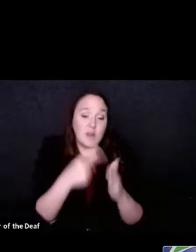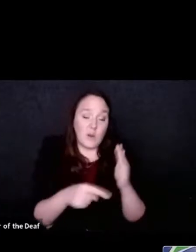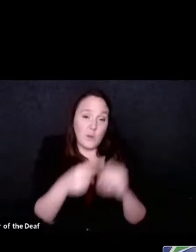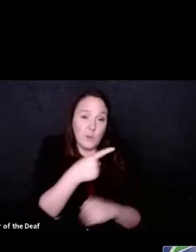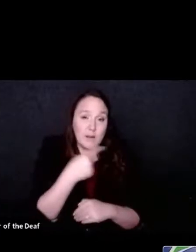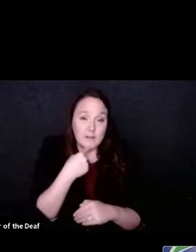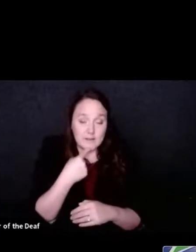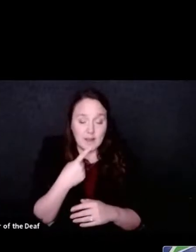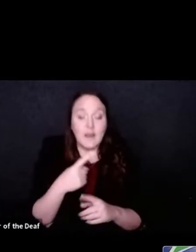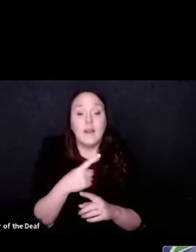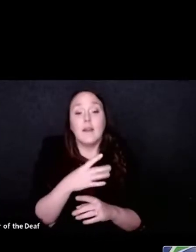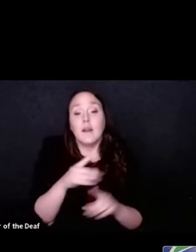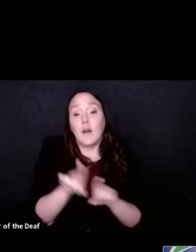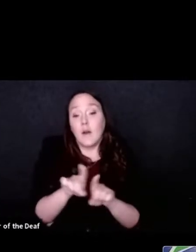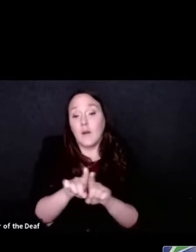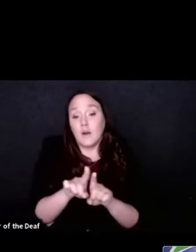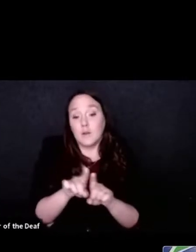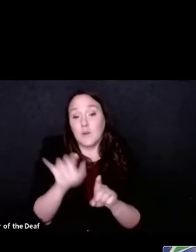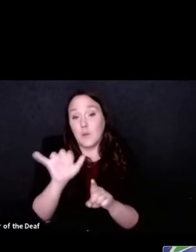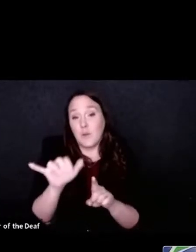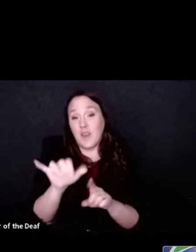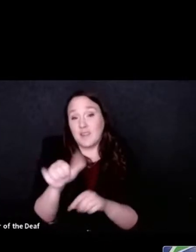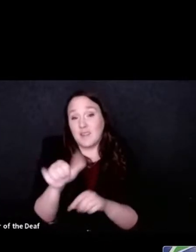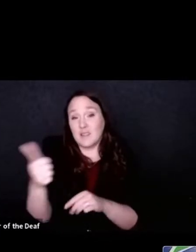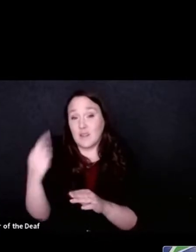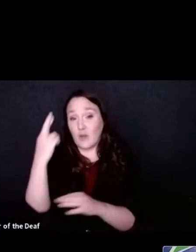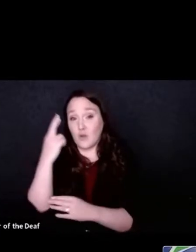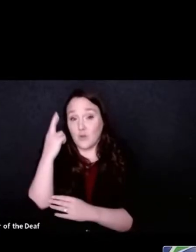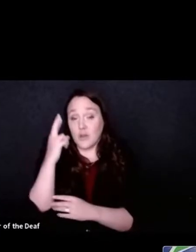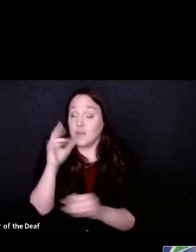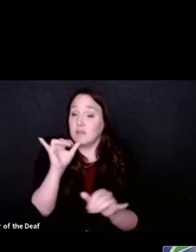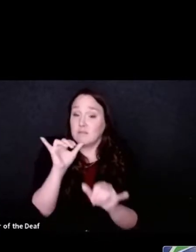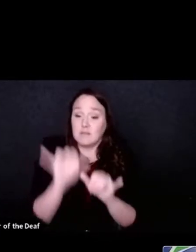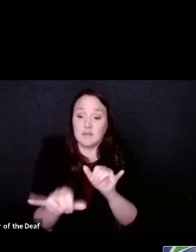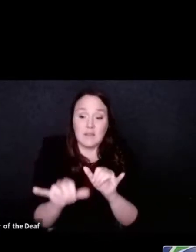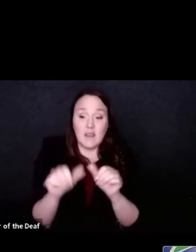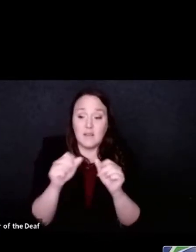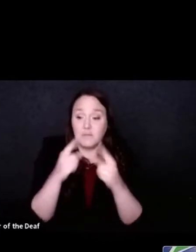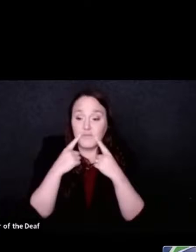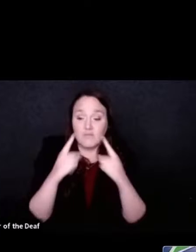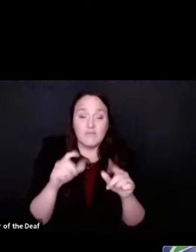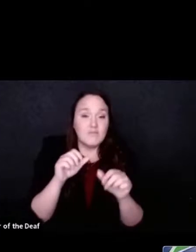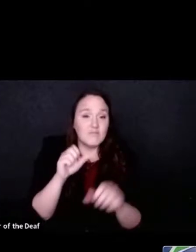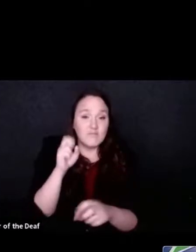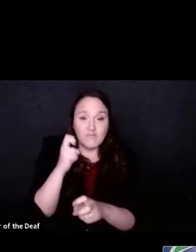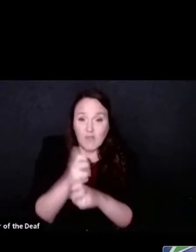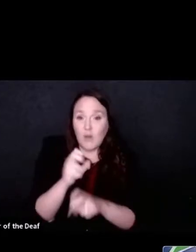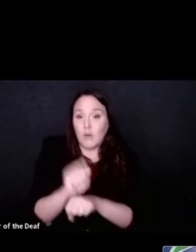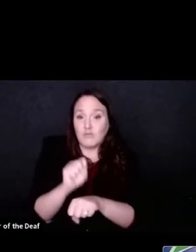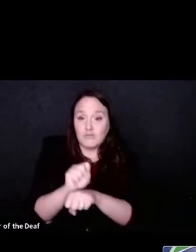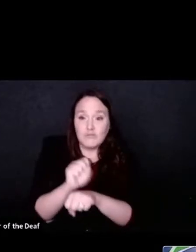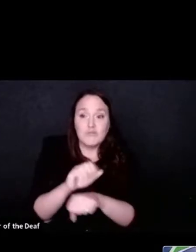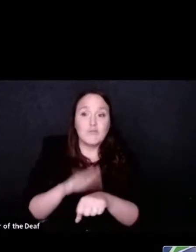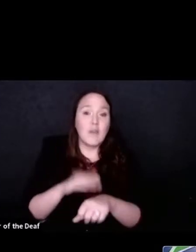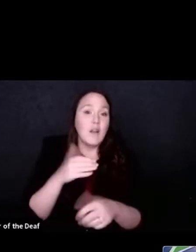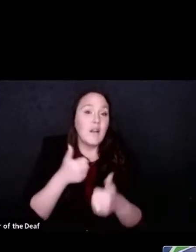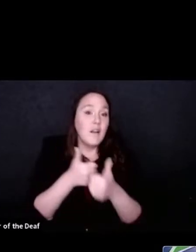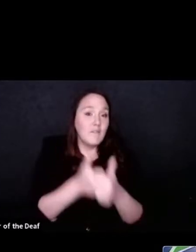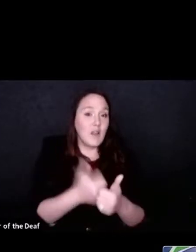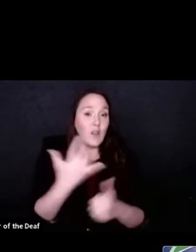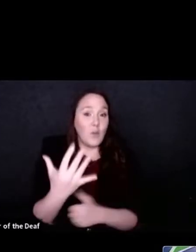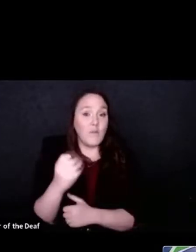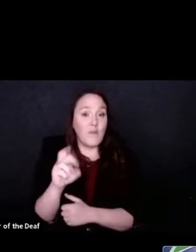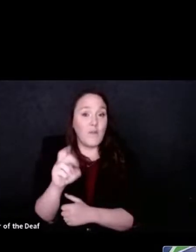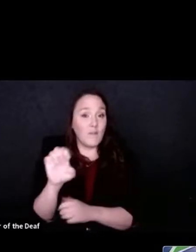said. Also, that's another reason to really stay vigilant in the 5 core actions. And